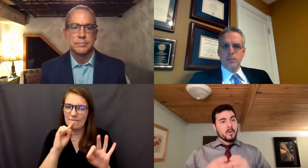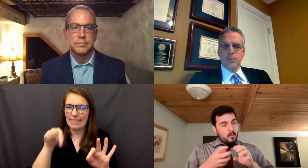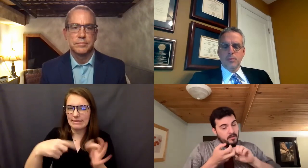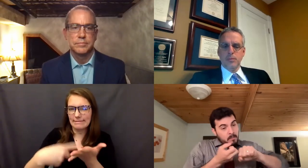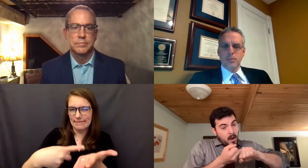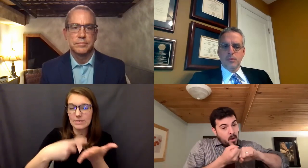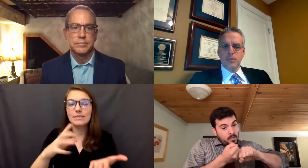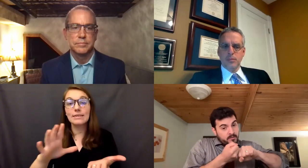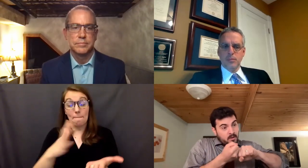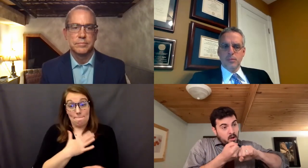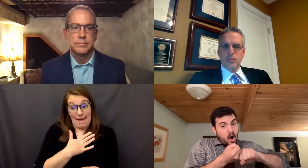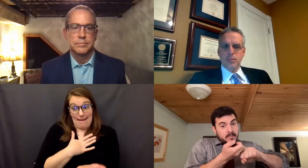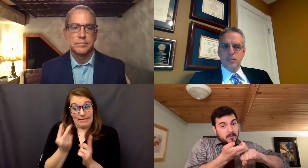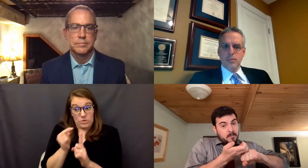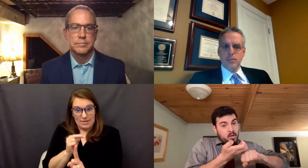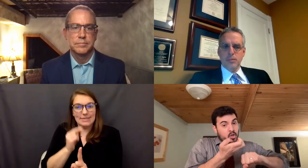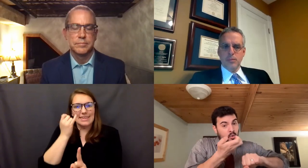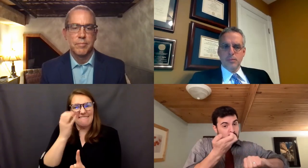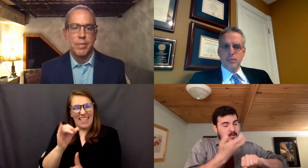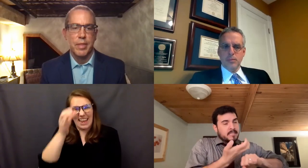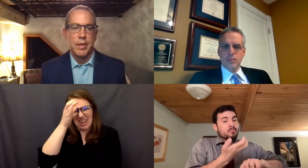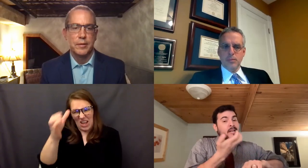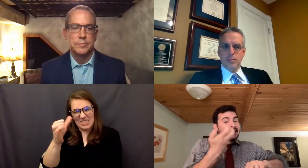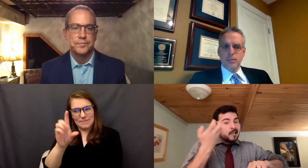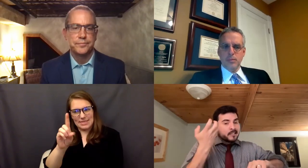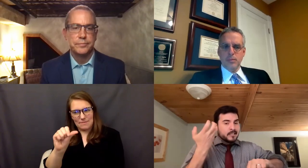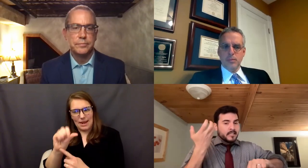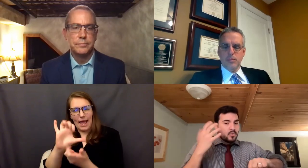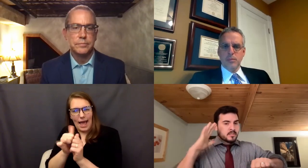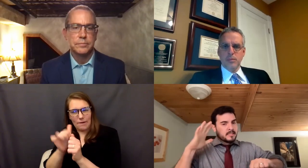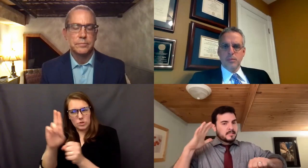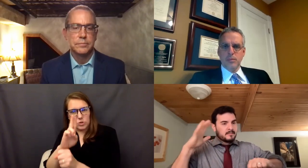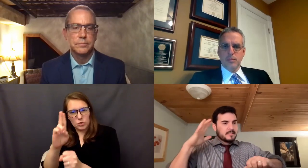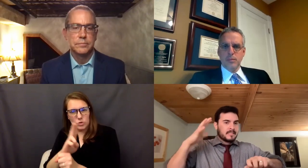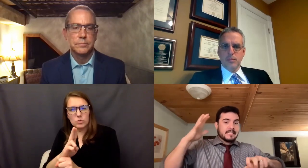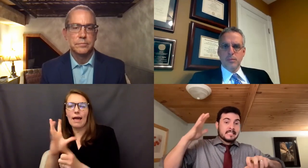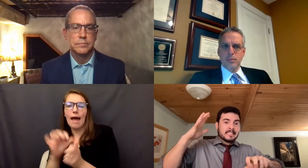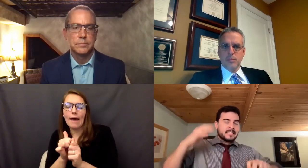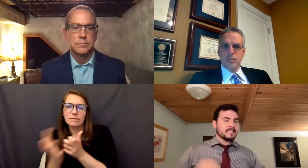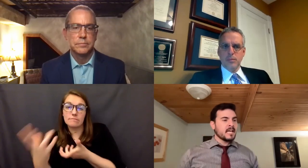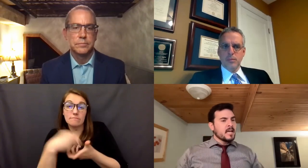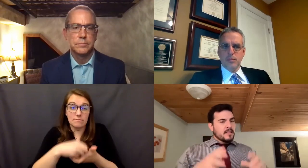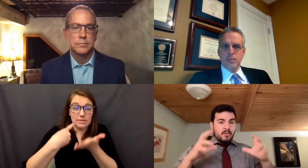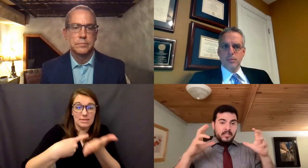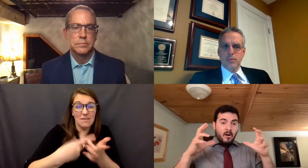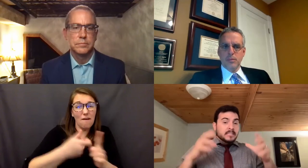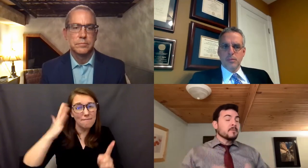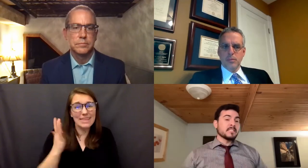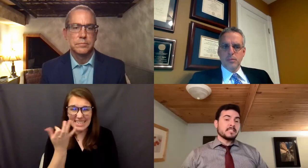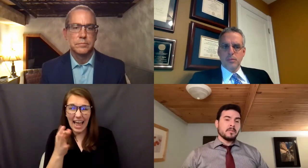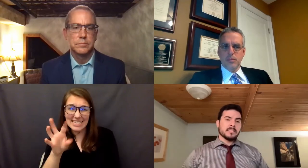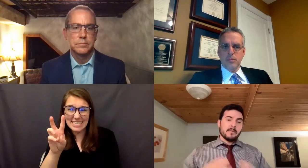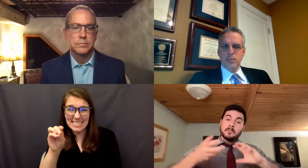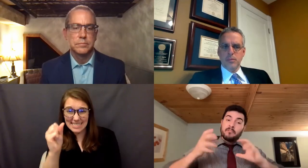think about when I think about how this concept has been used, when it's reintroduction to discourse since the 1960s, the very concept